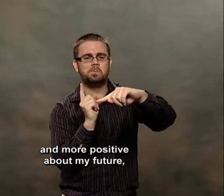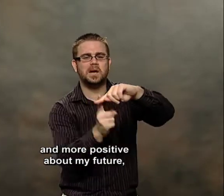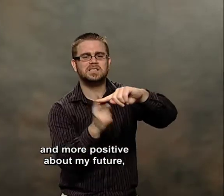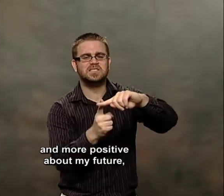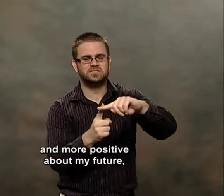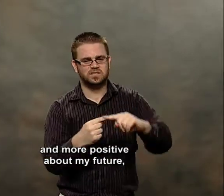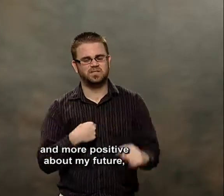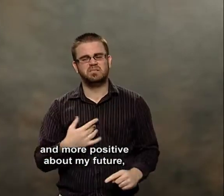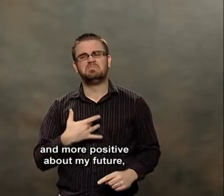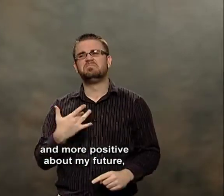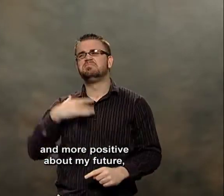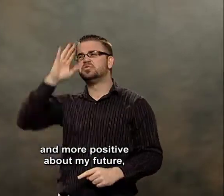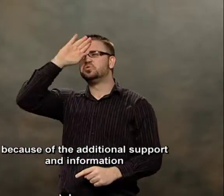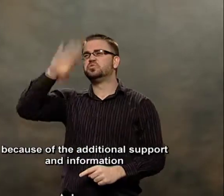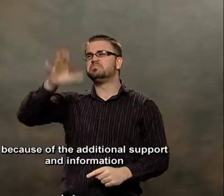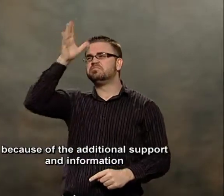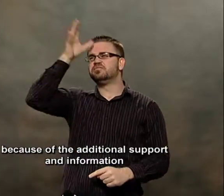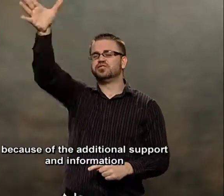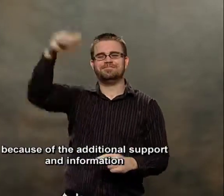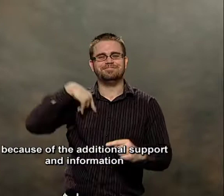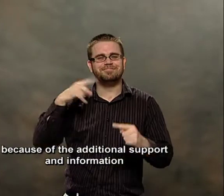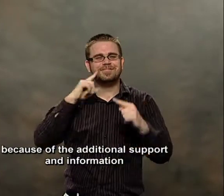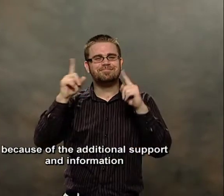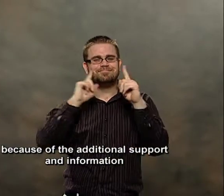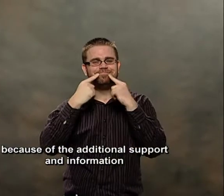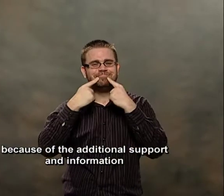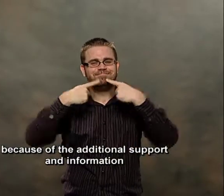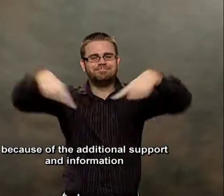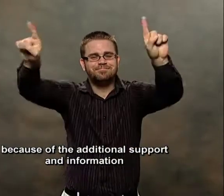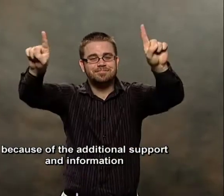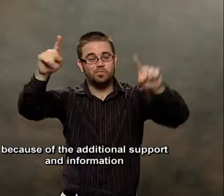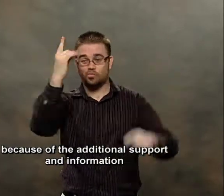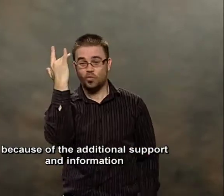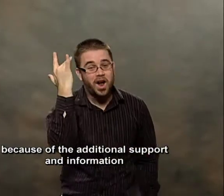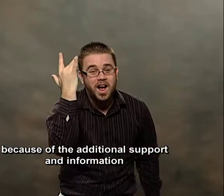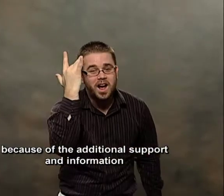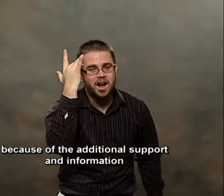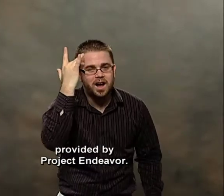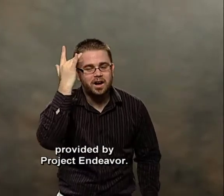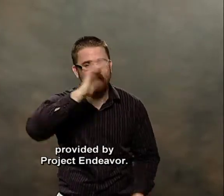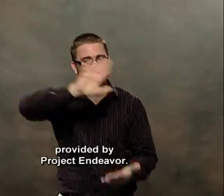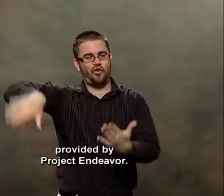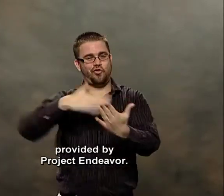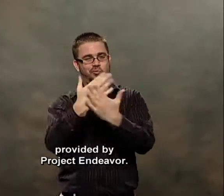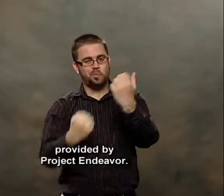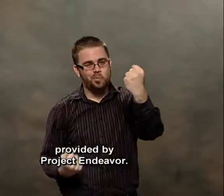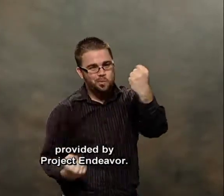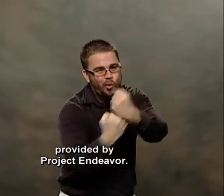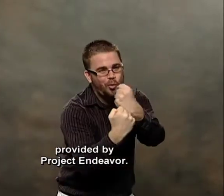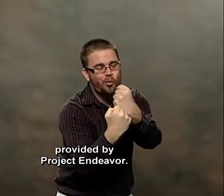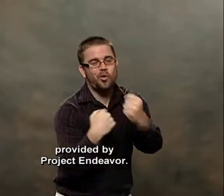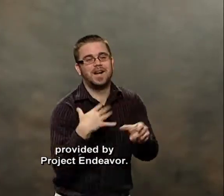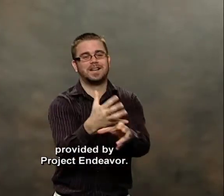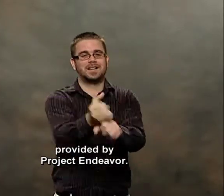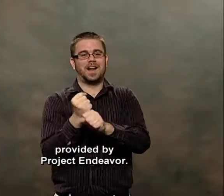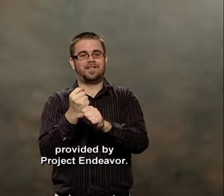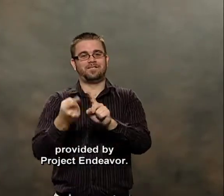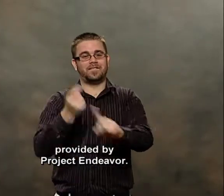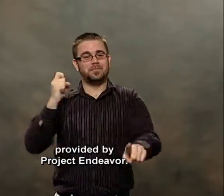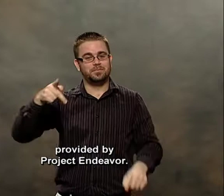my future because of the additional support and information provided by Project Endeavor.